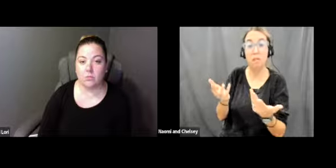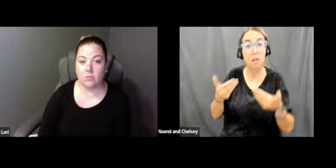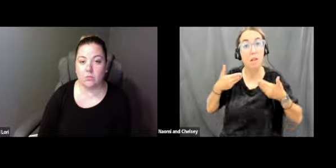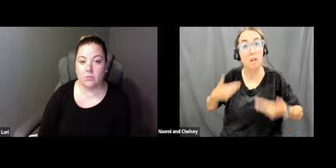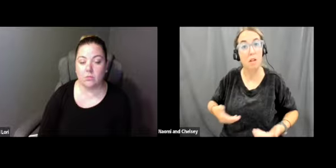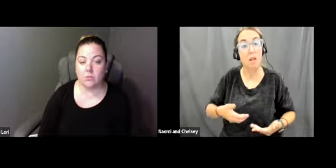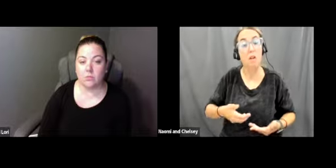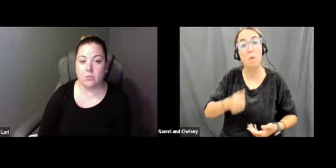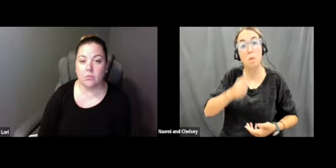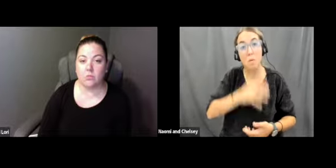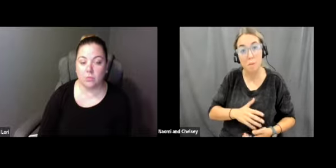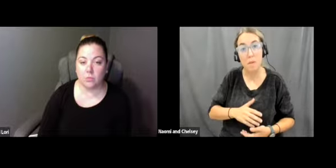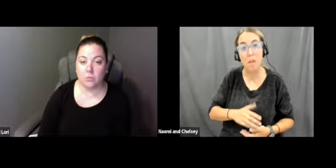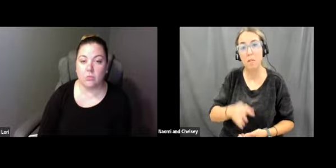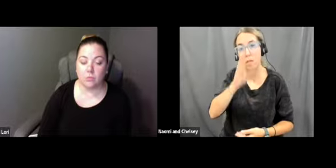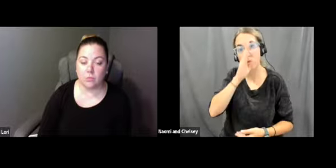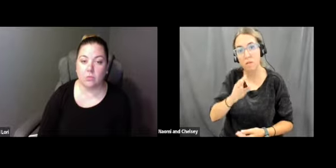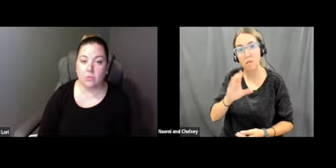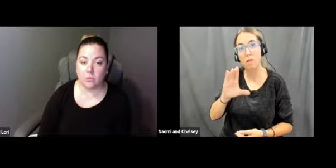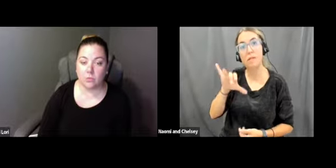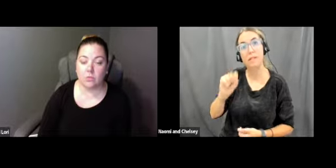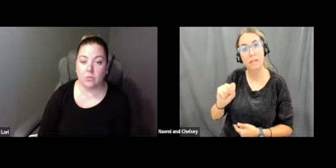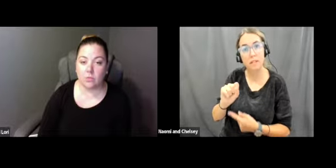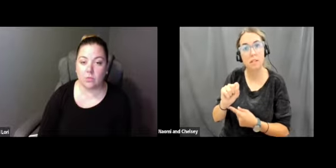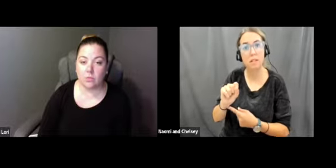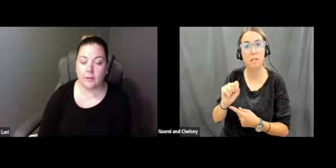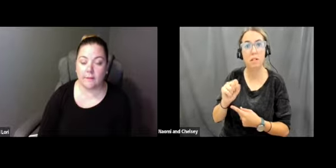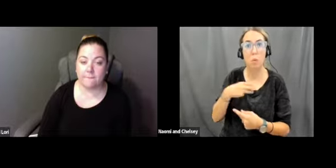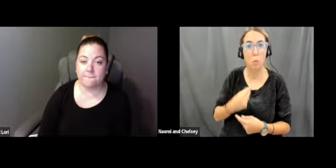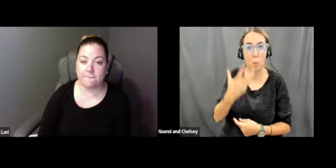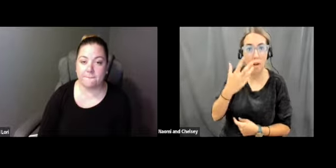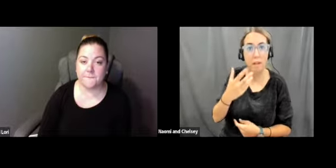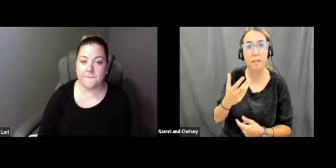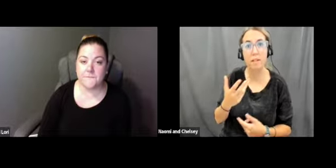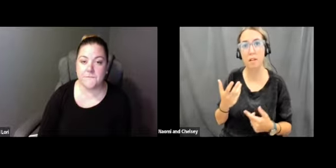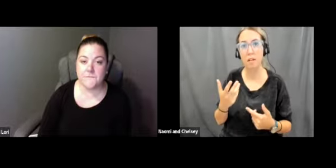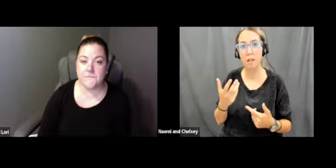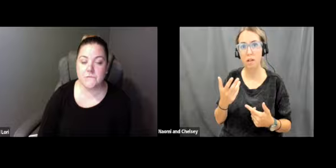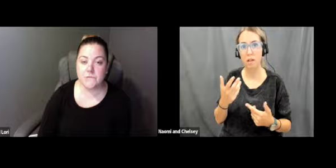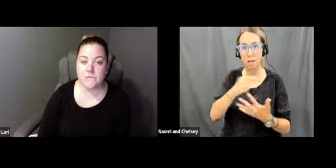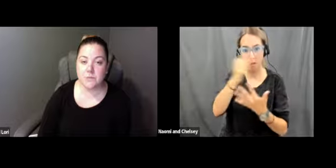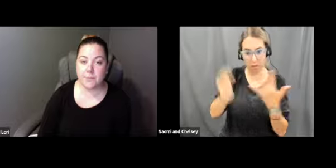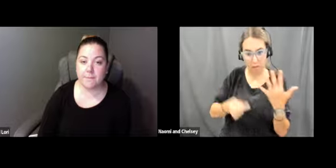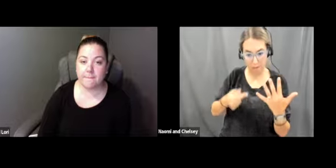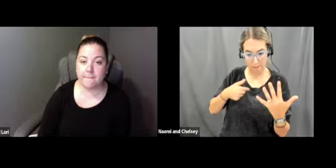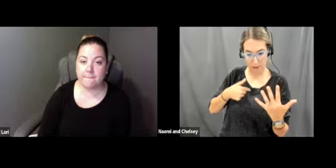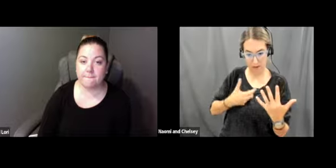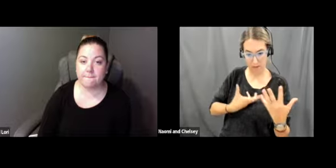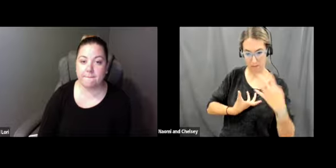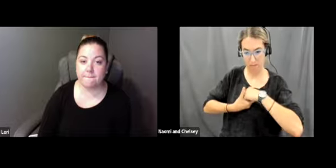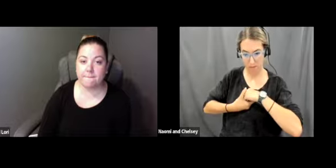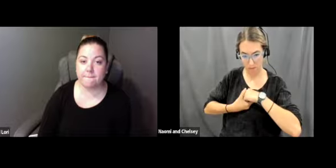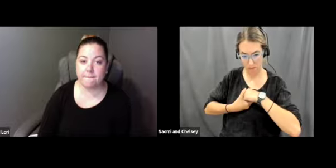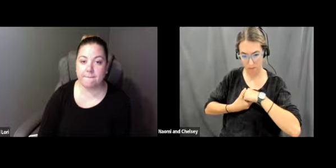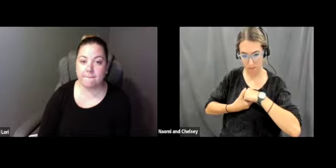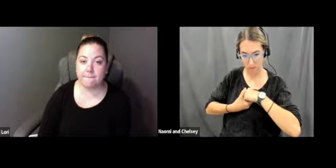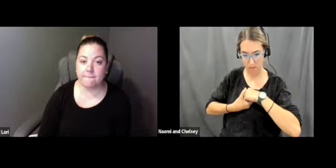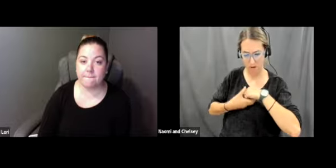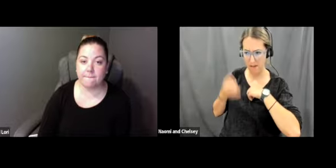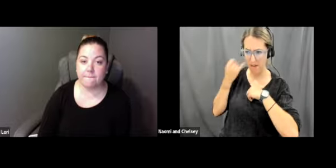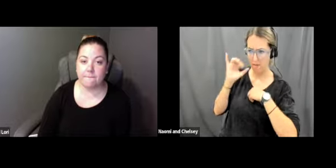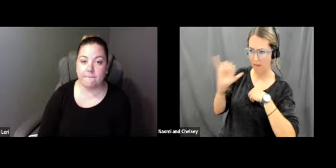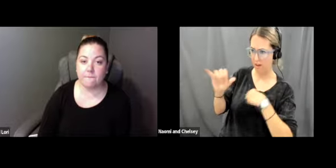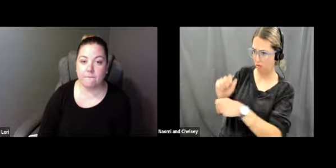know, should I be taking an assignment where the things that I'm providing communication access